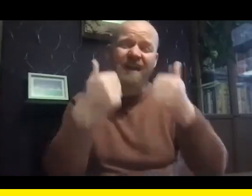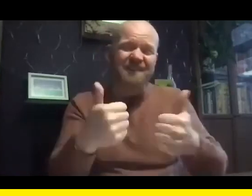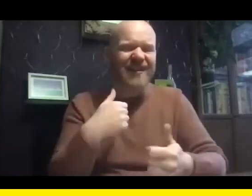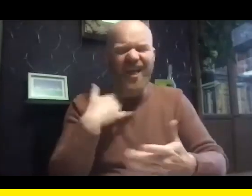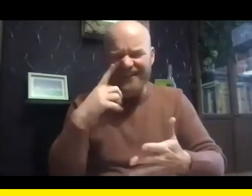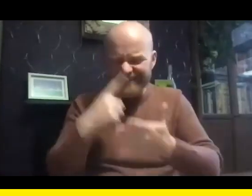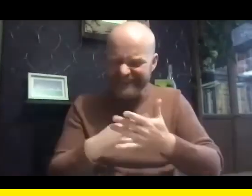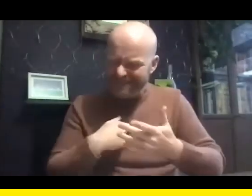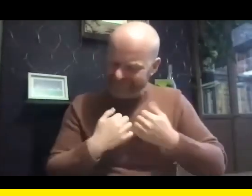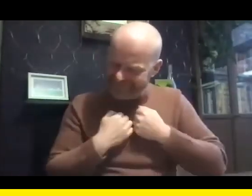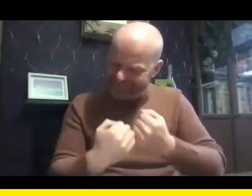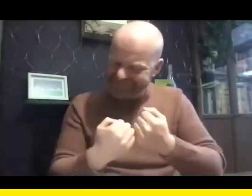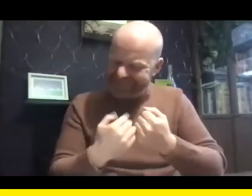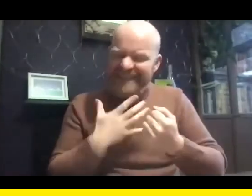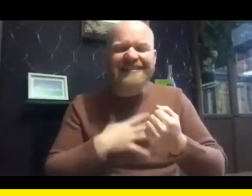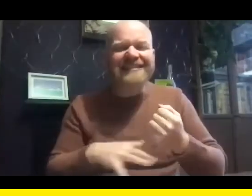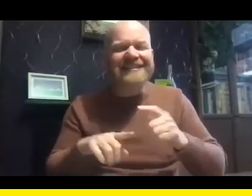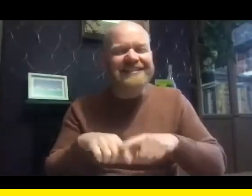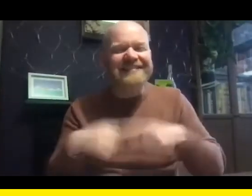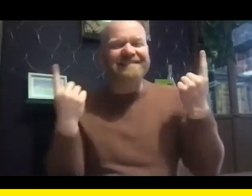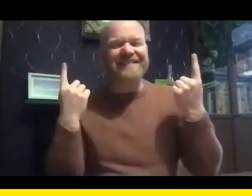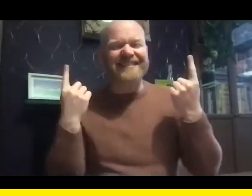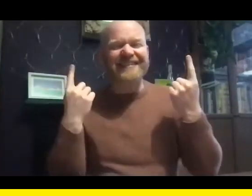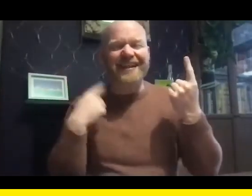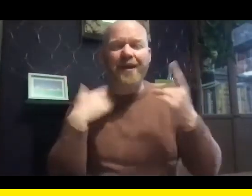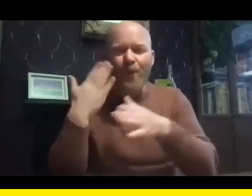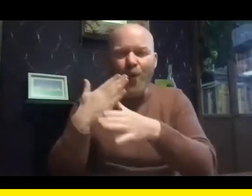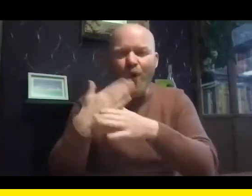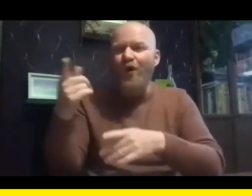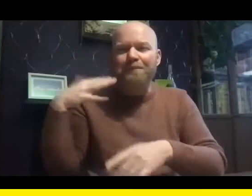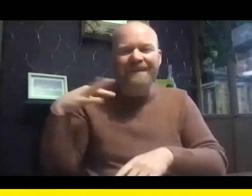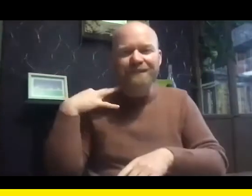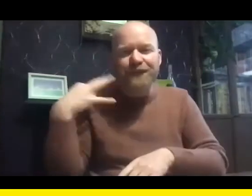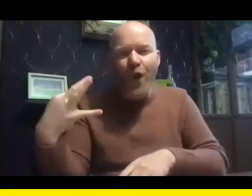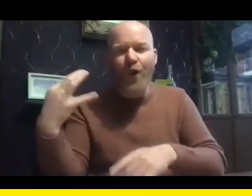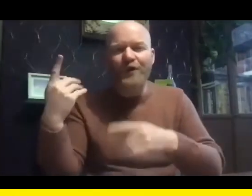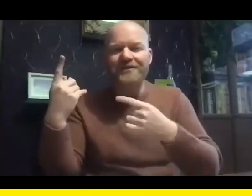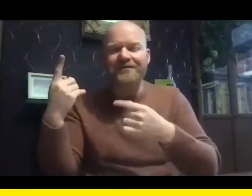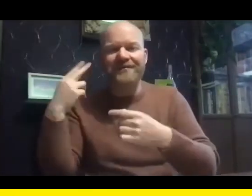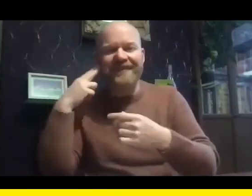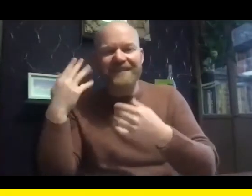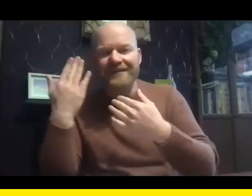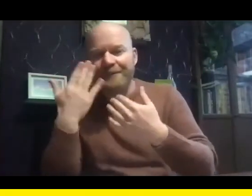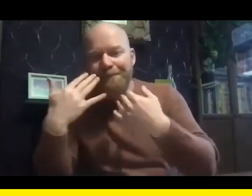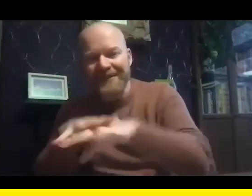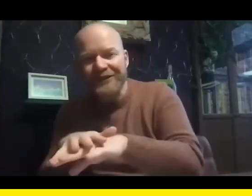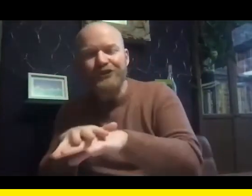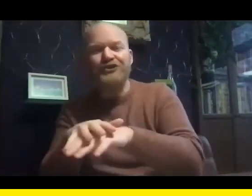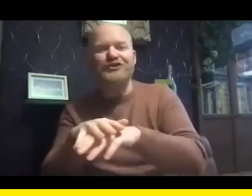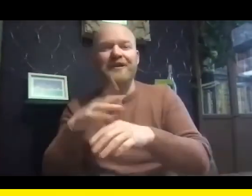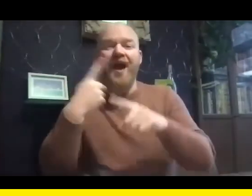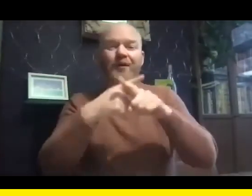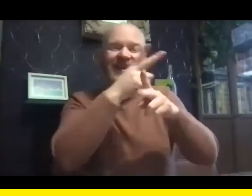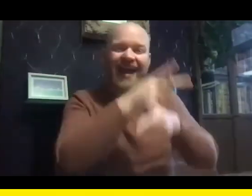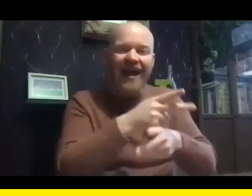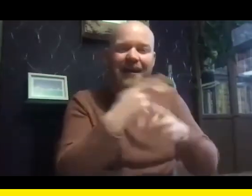well, actually, I think I've had enough of this. I think I need to try something a little bit different. I'd been doing some voluntary work,